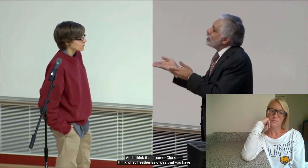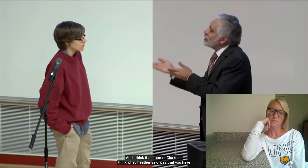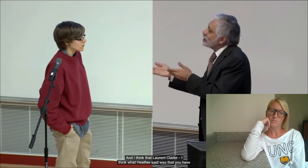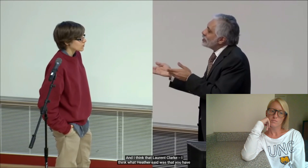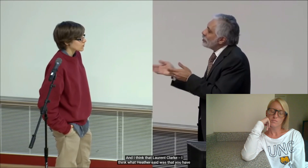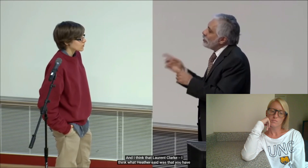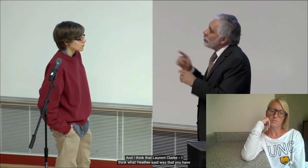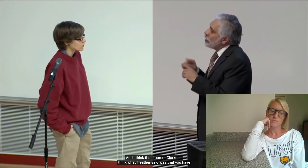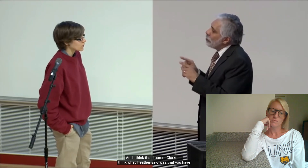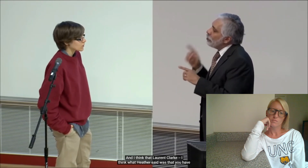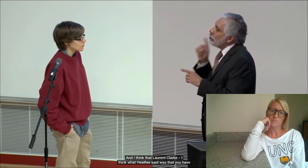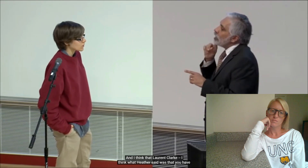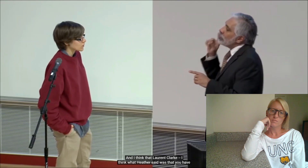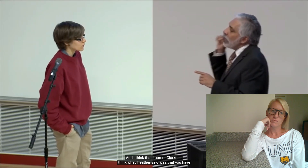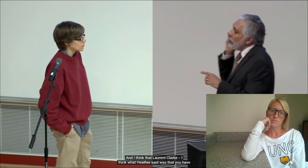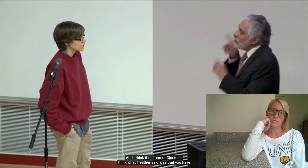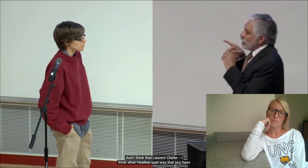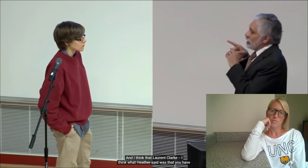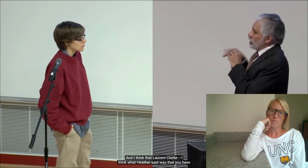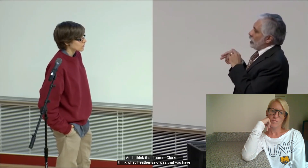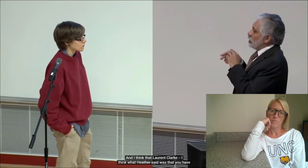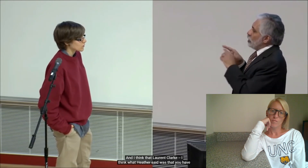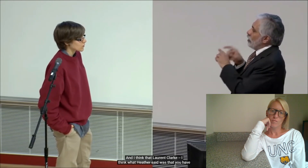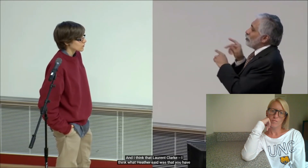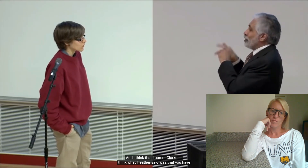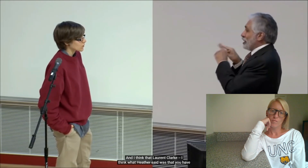that you have to.